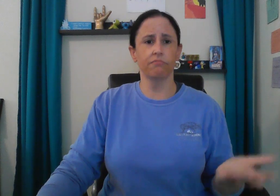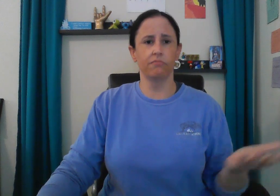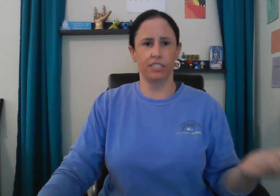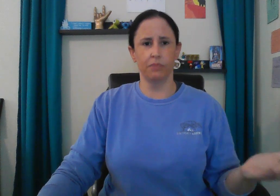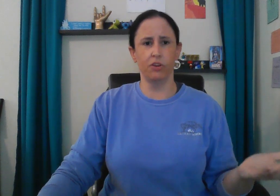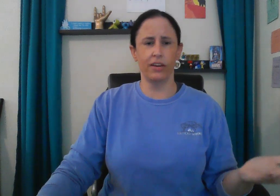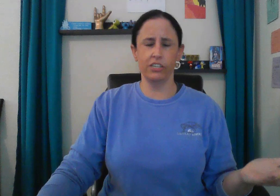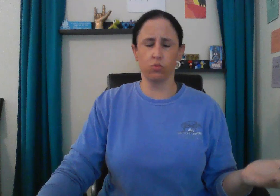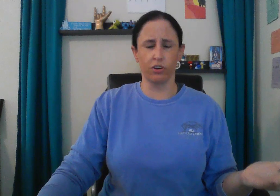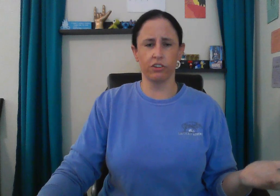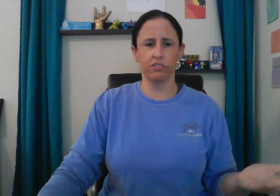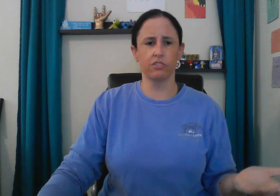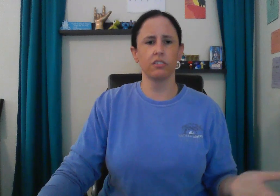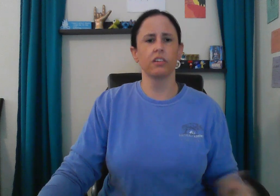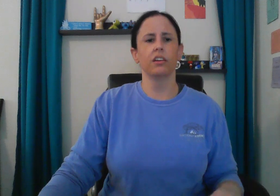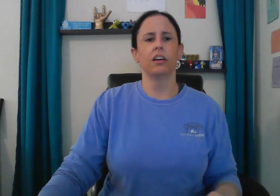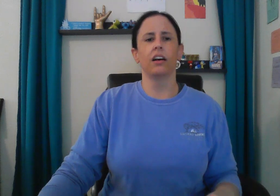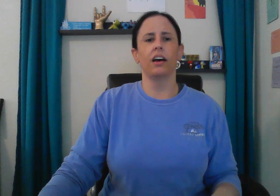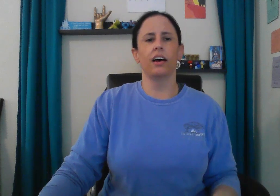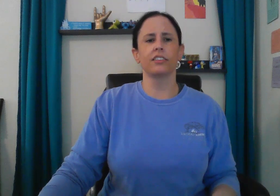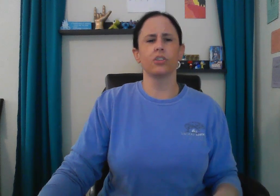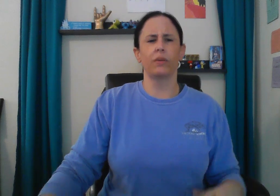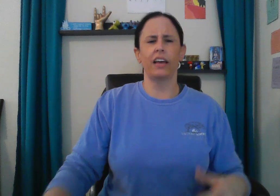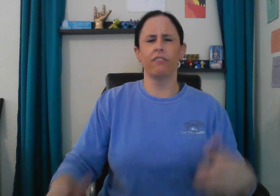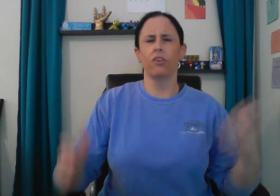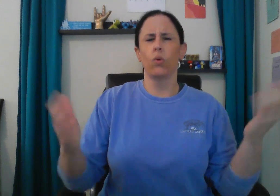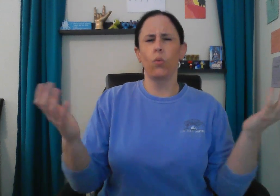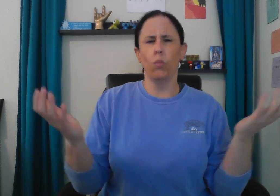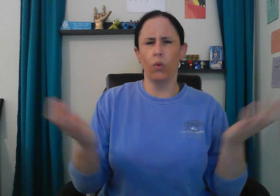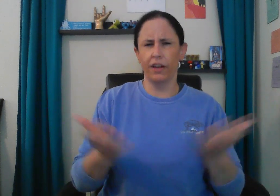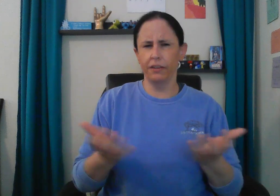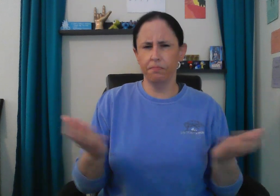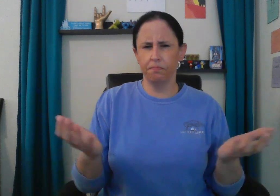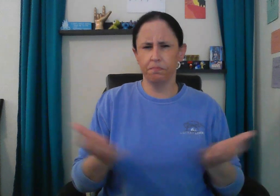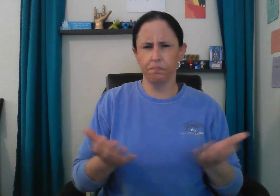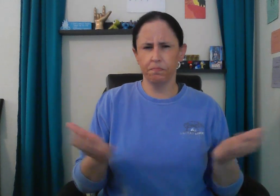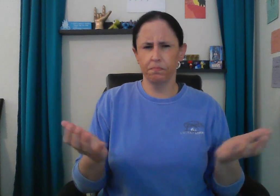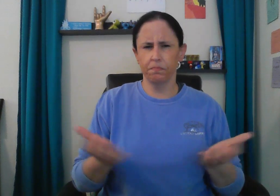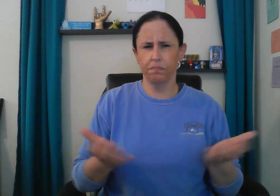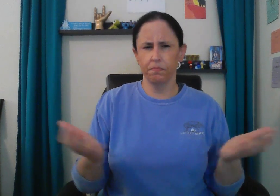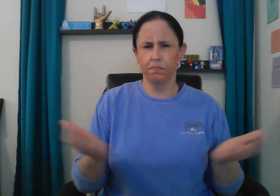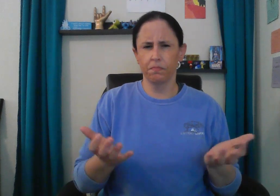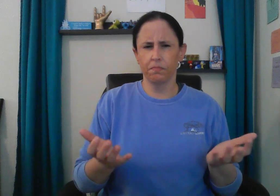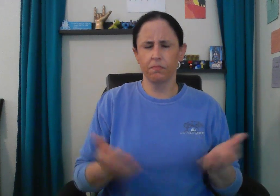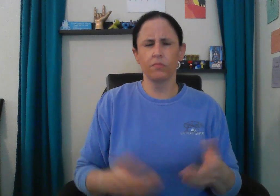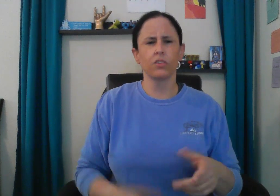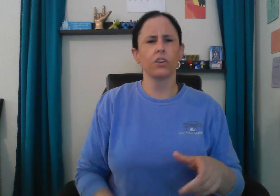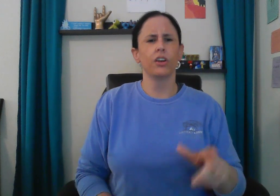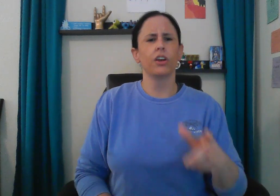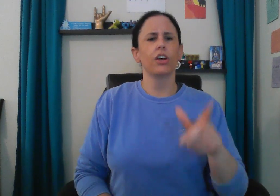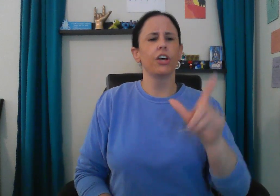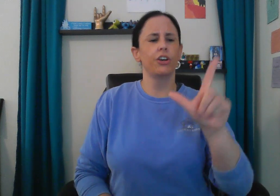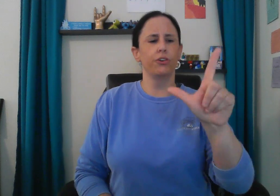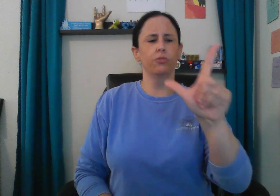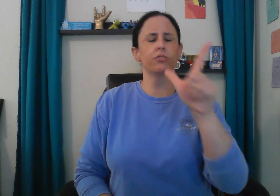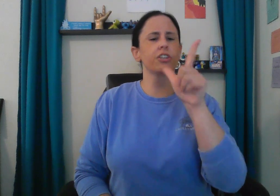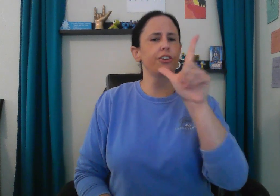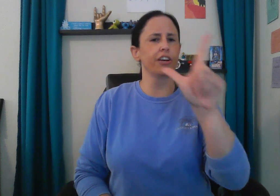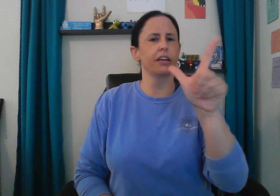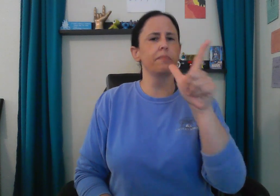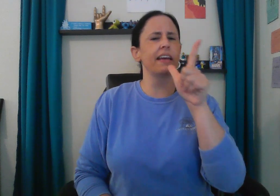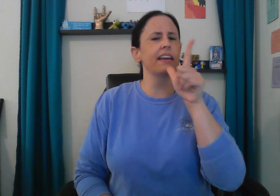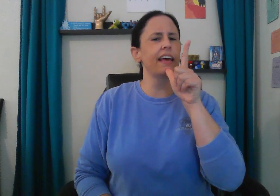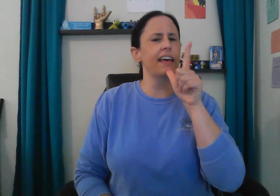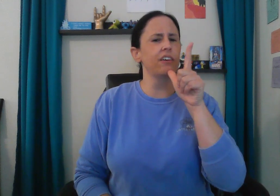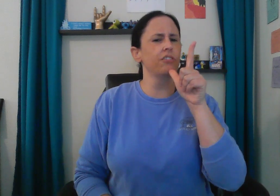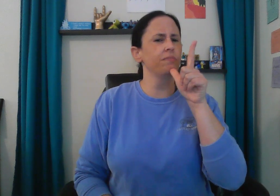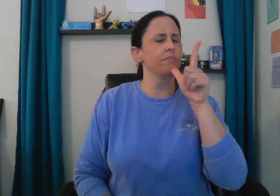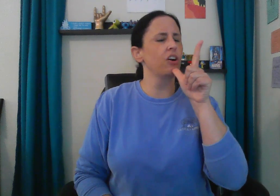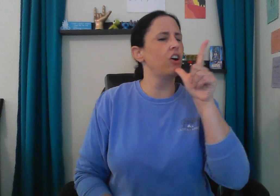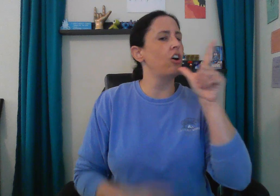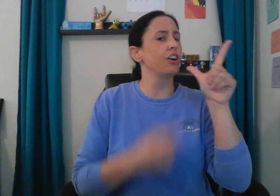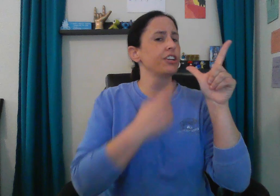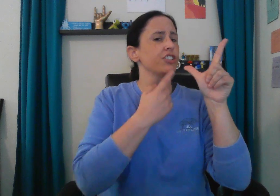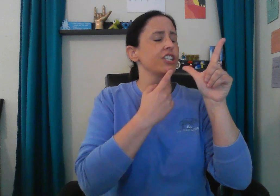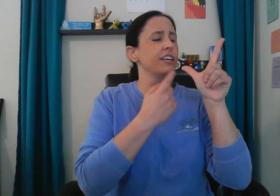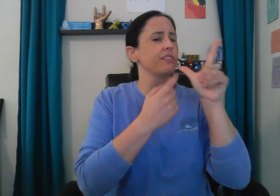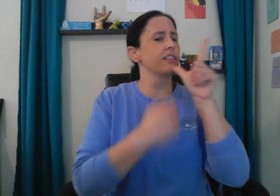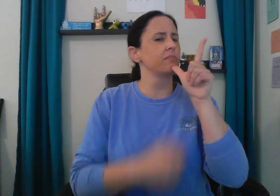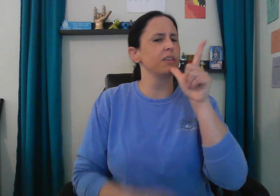WH words. So we have what, Who, so you're going to make an L on your chin, thumb